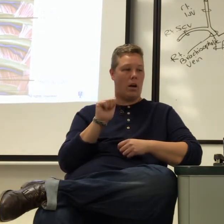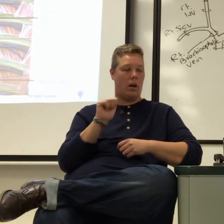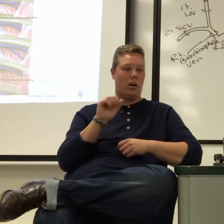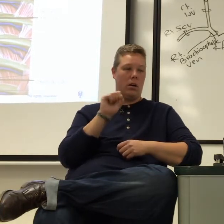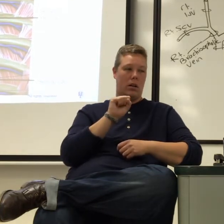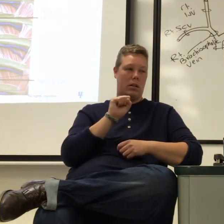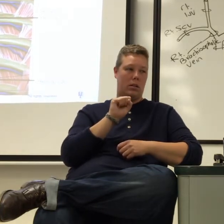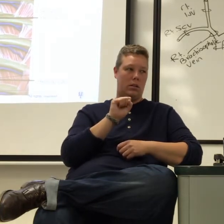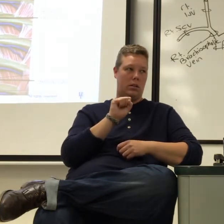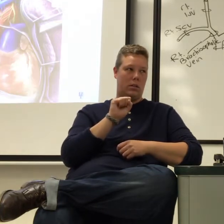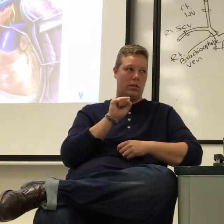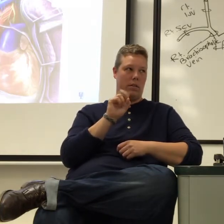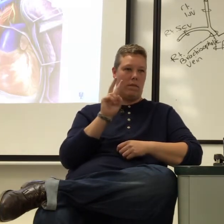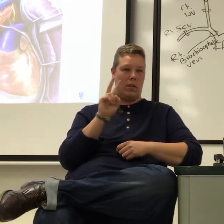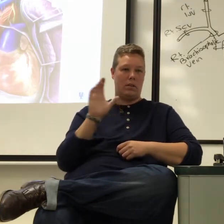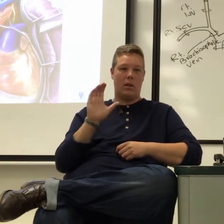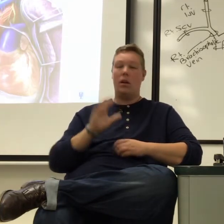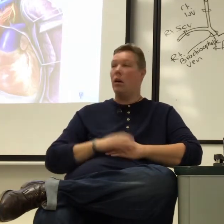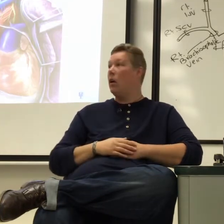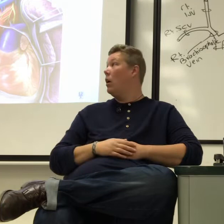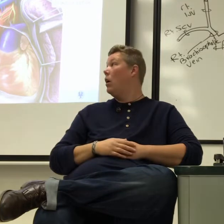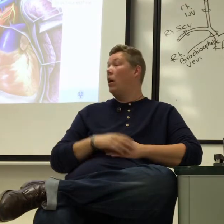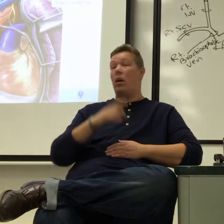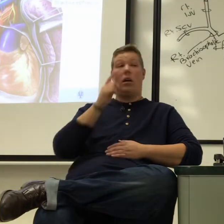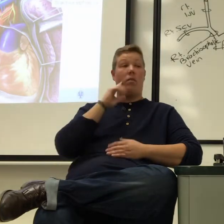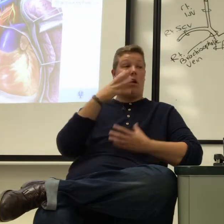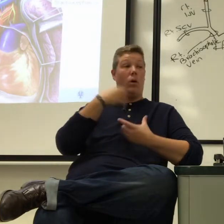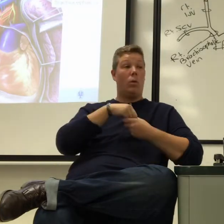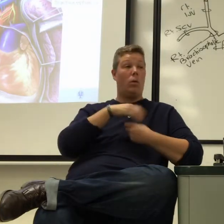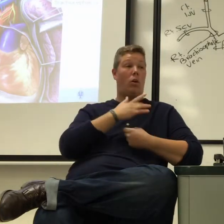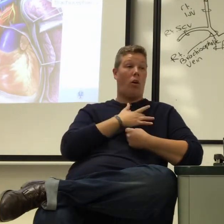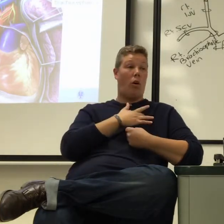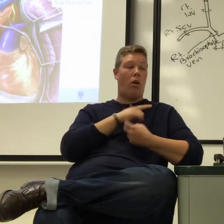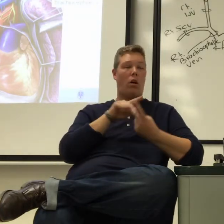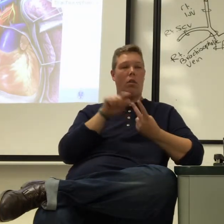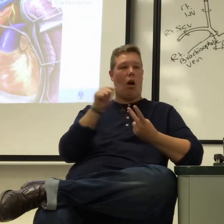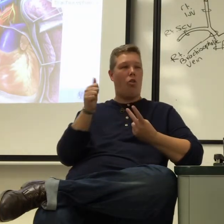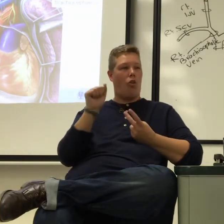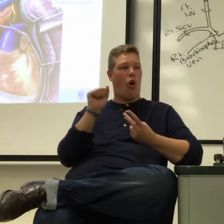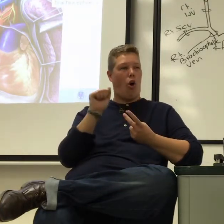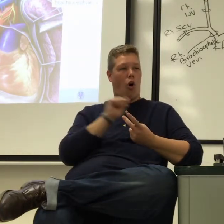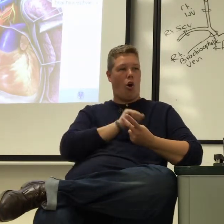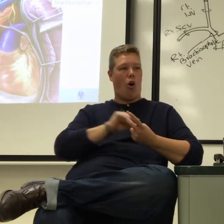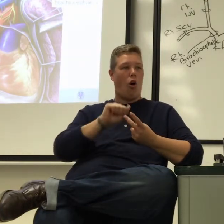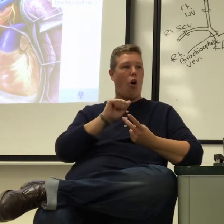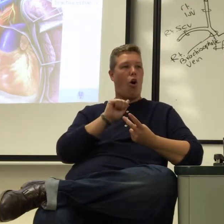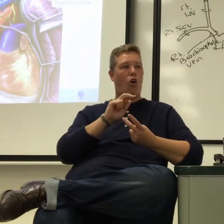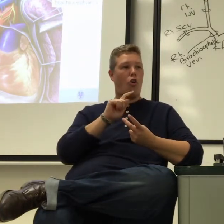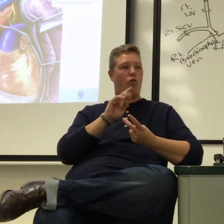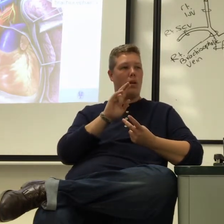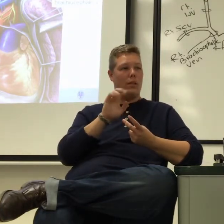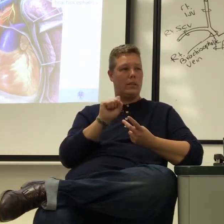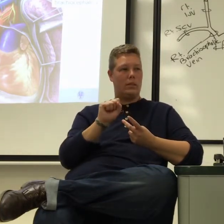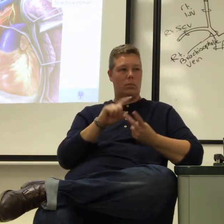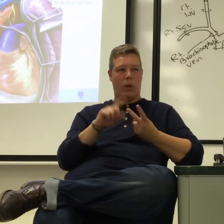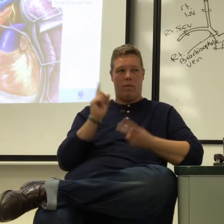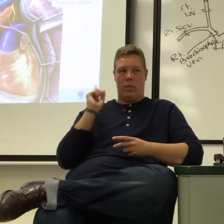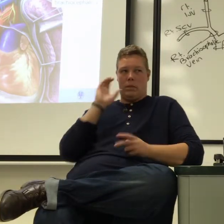If you throw in the heart and the other arteries with the veins that we just outlined, well, basically you get this